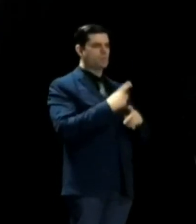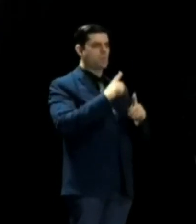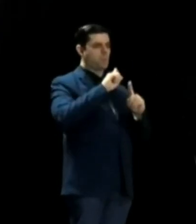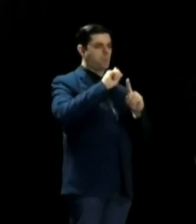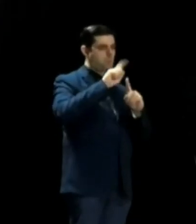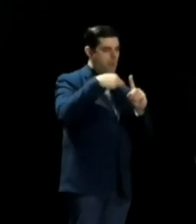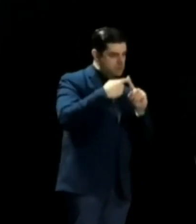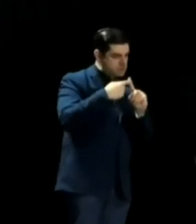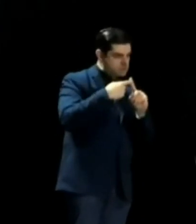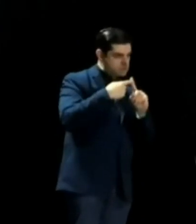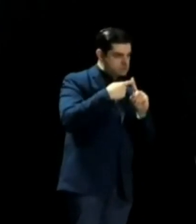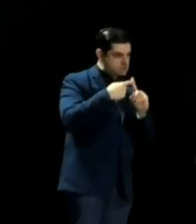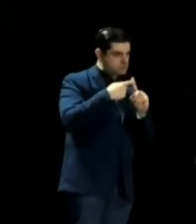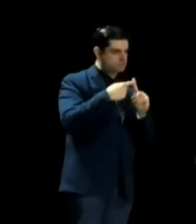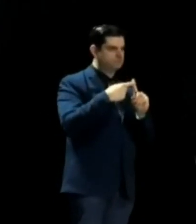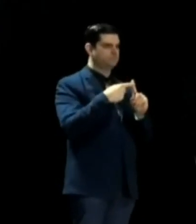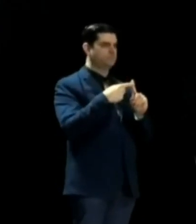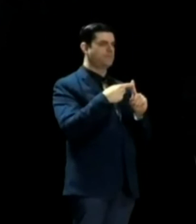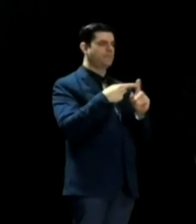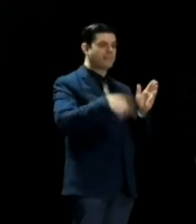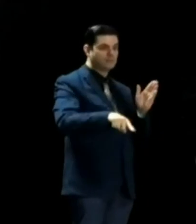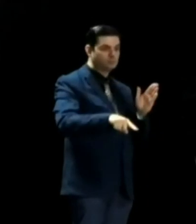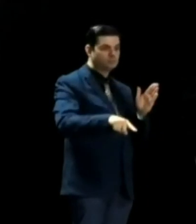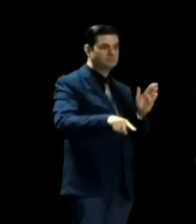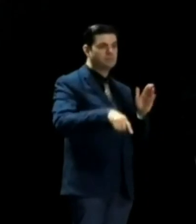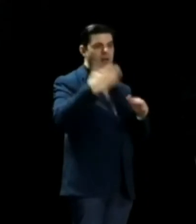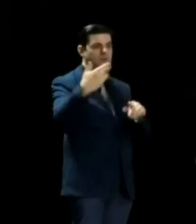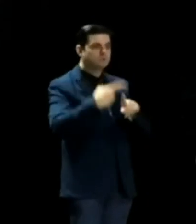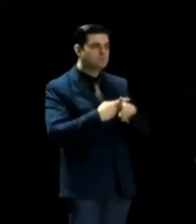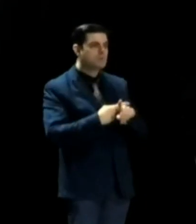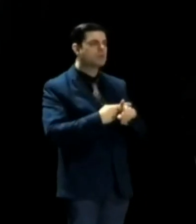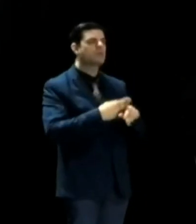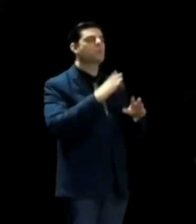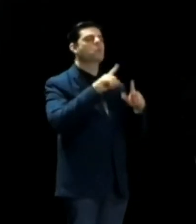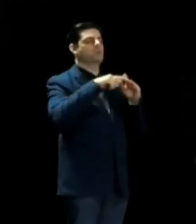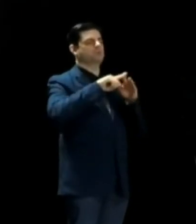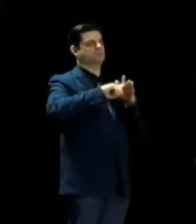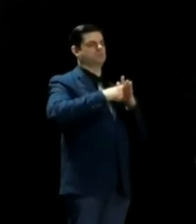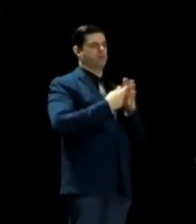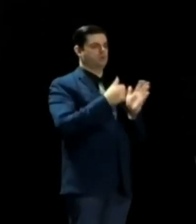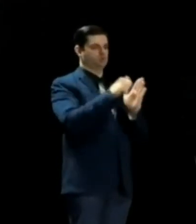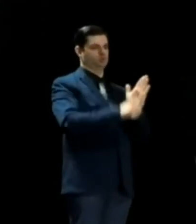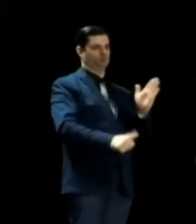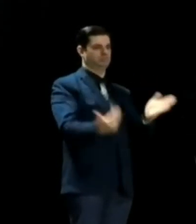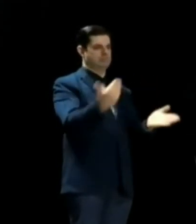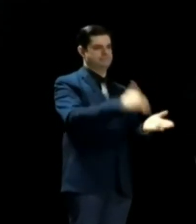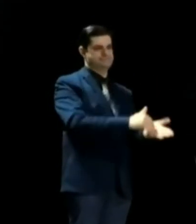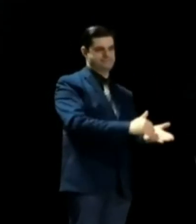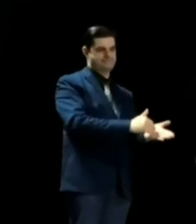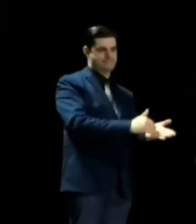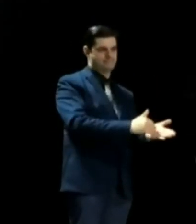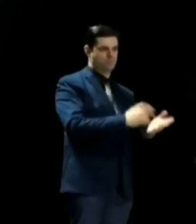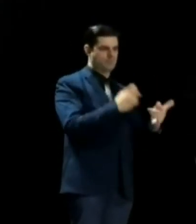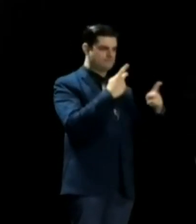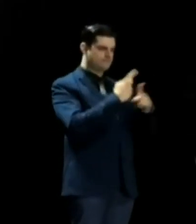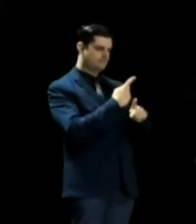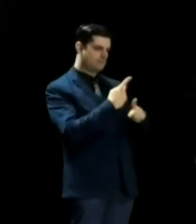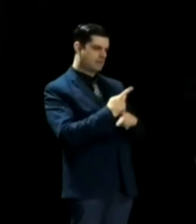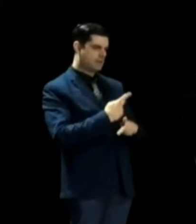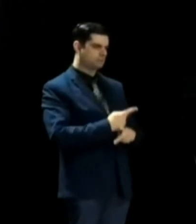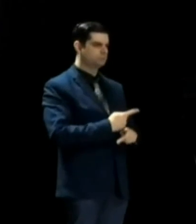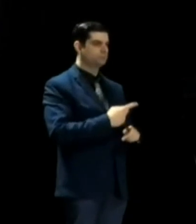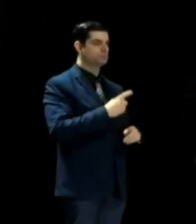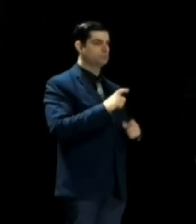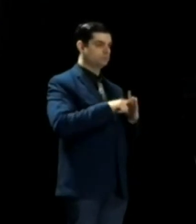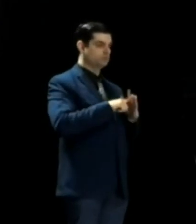it weeks, is it a month, can we start elective surgeries again, and what are those surgeries? And